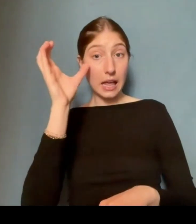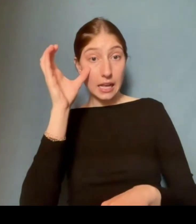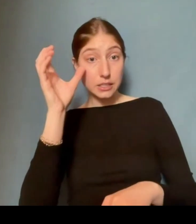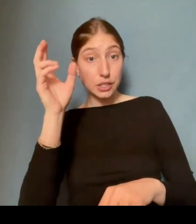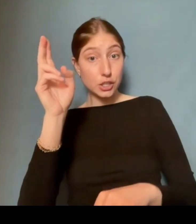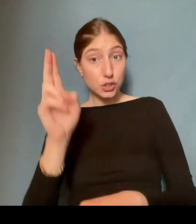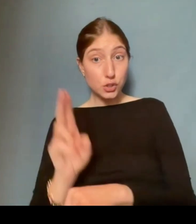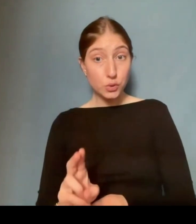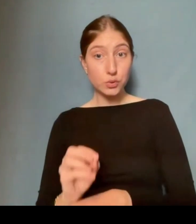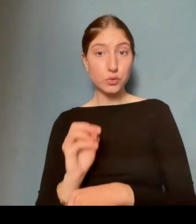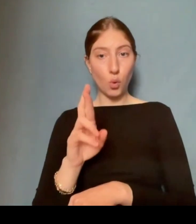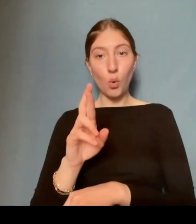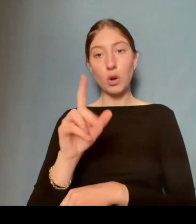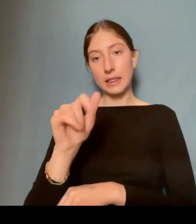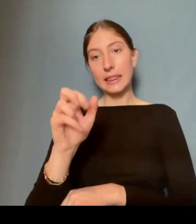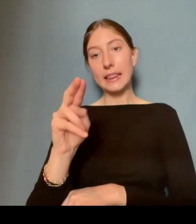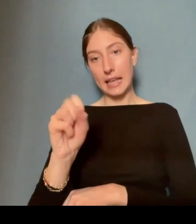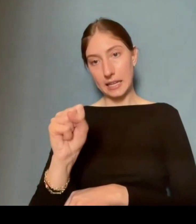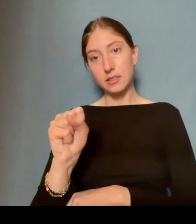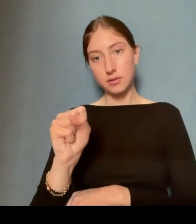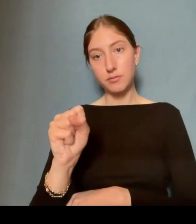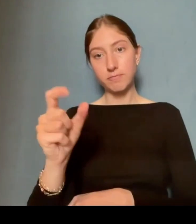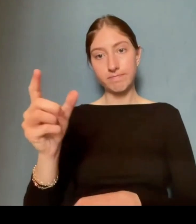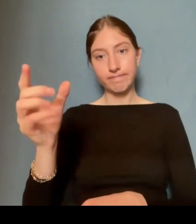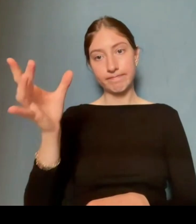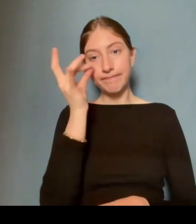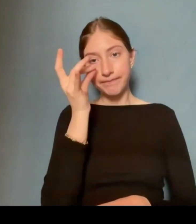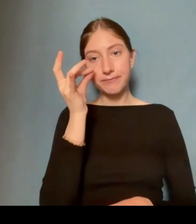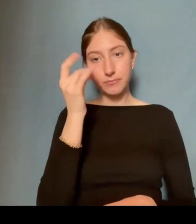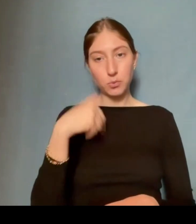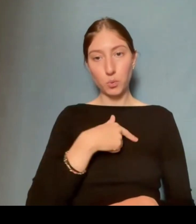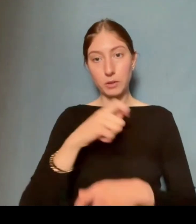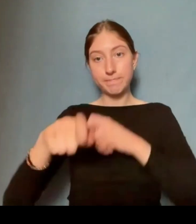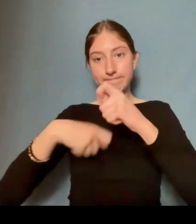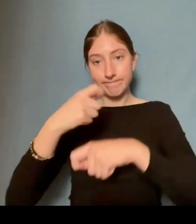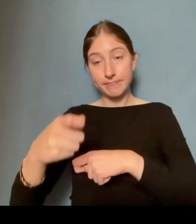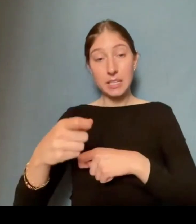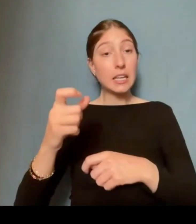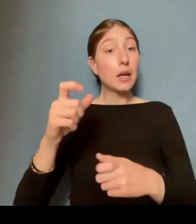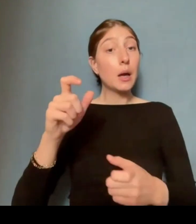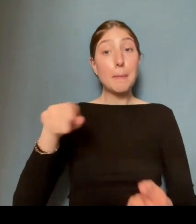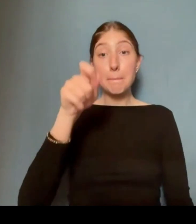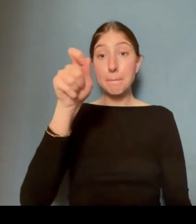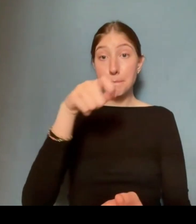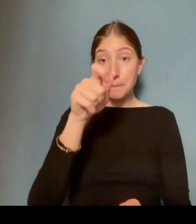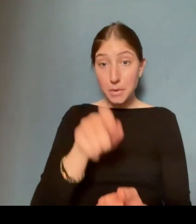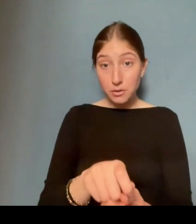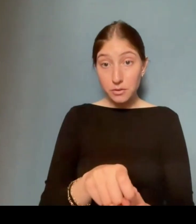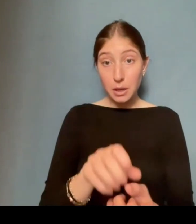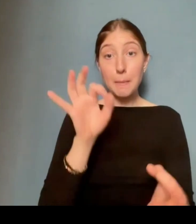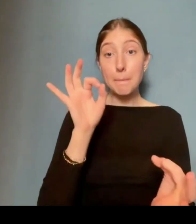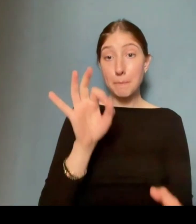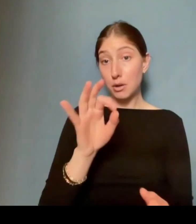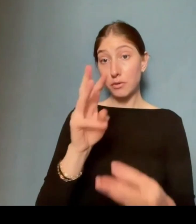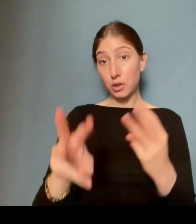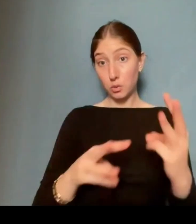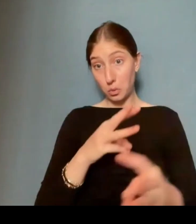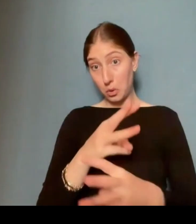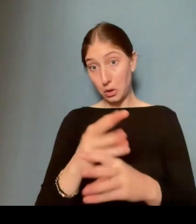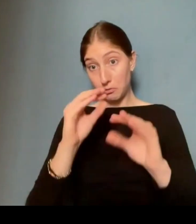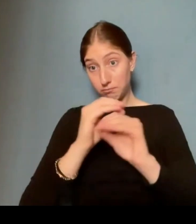Right. In an ideal world, when we do your cataract surgery, we would reduce your astigmatism. Right. That's an ideal